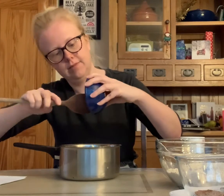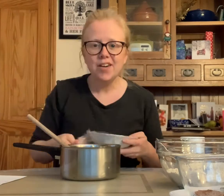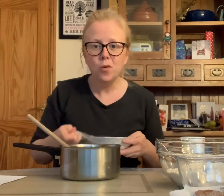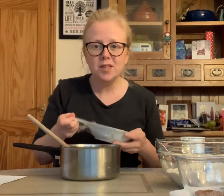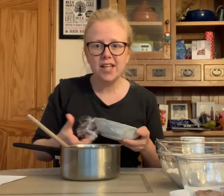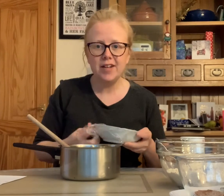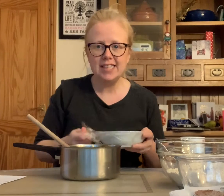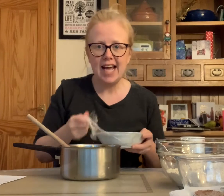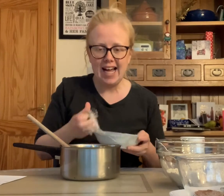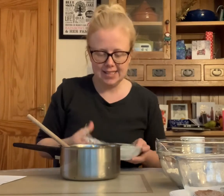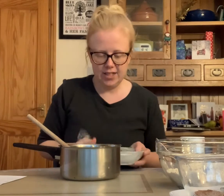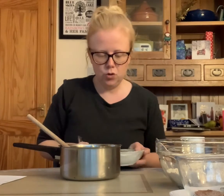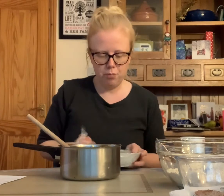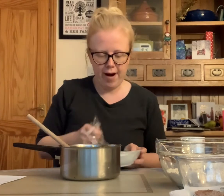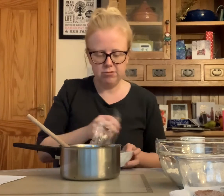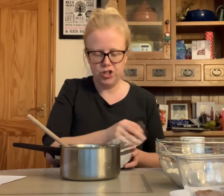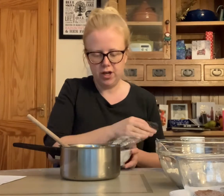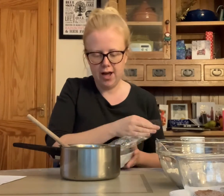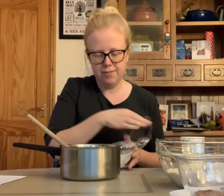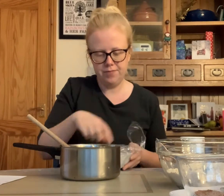You also need to add in your brown sugar.